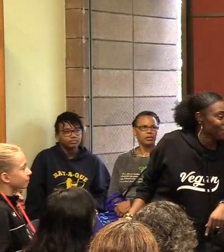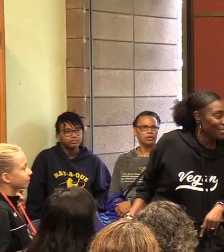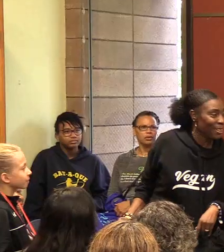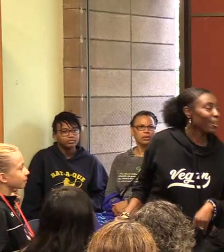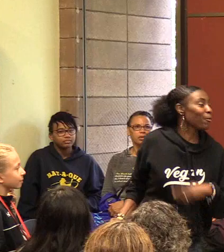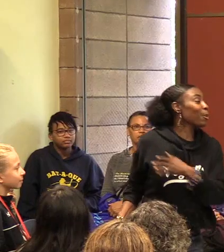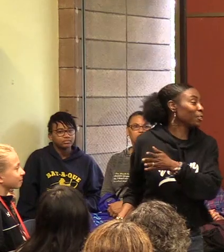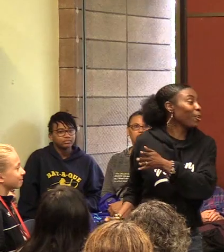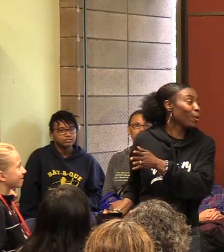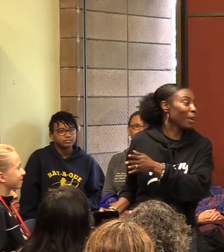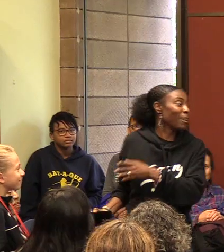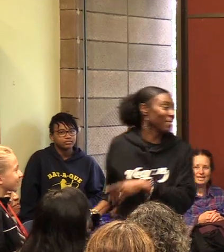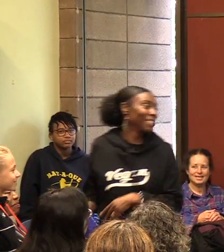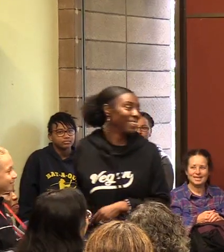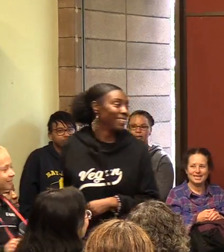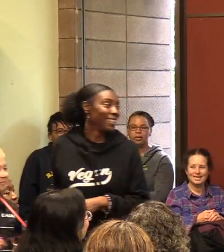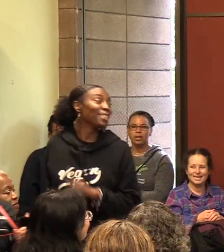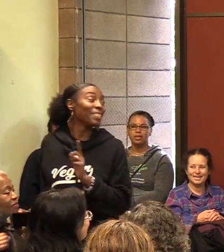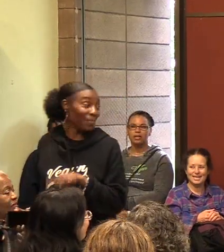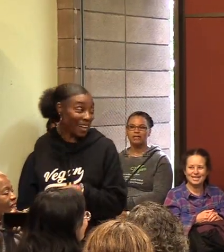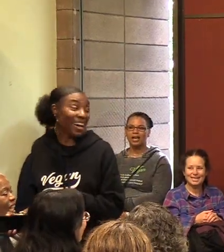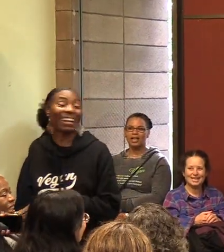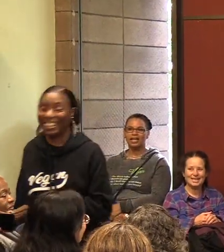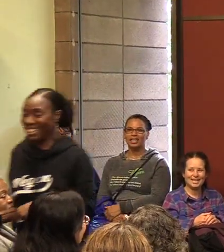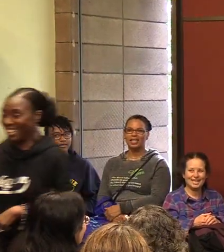sing this song. Two, three.